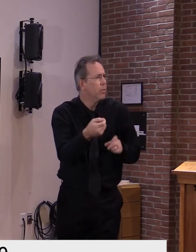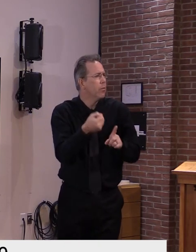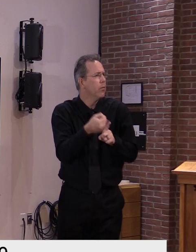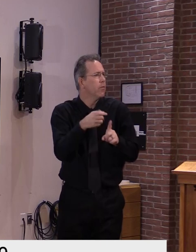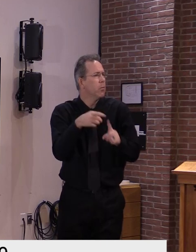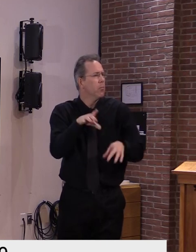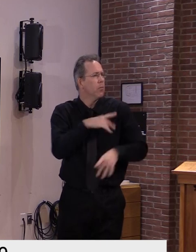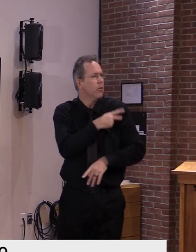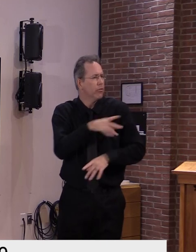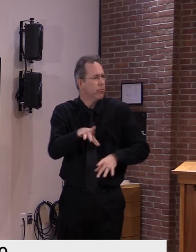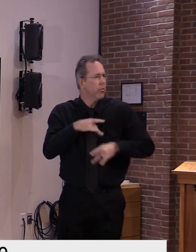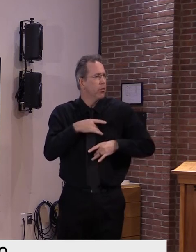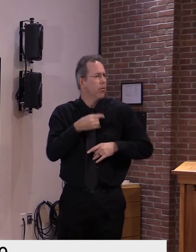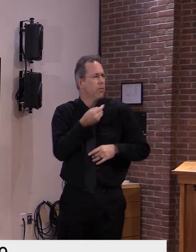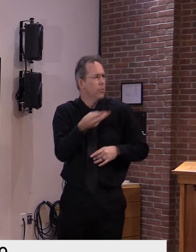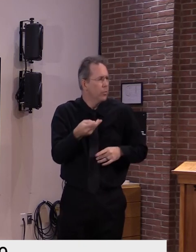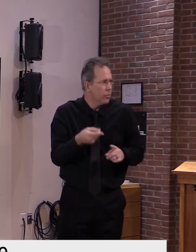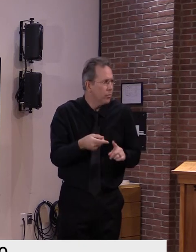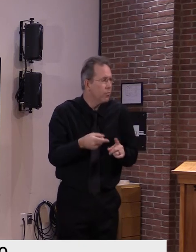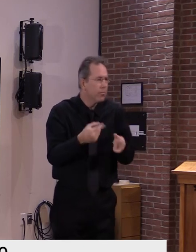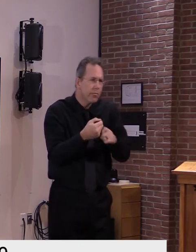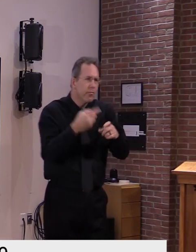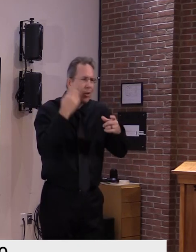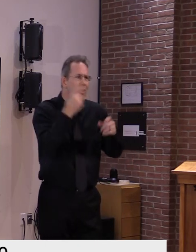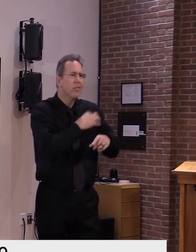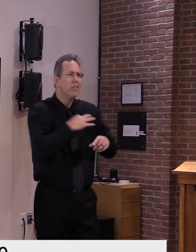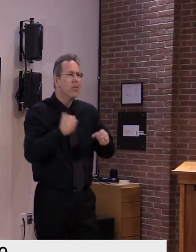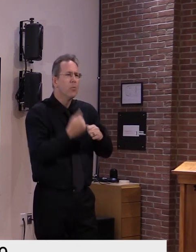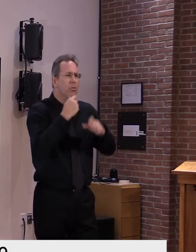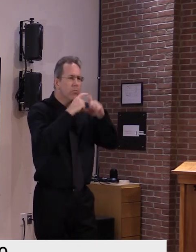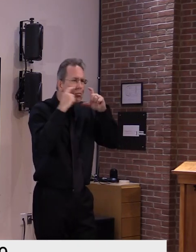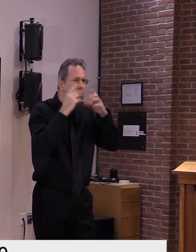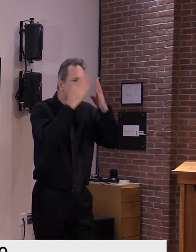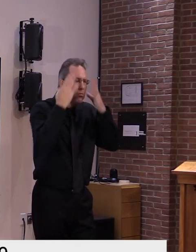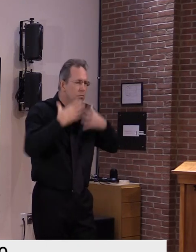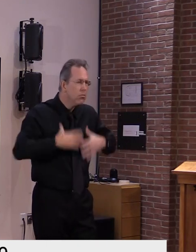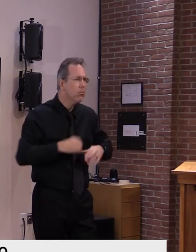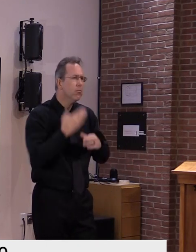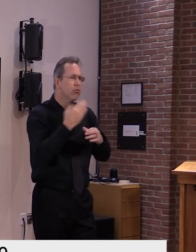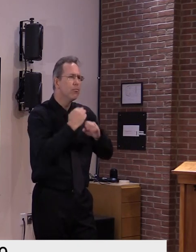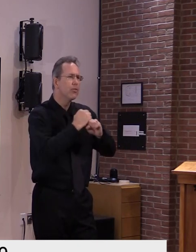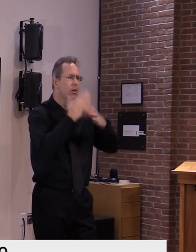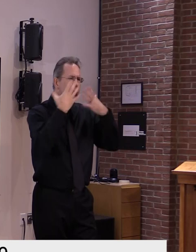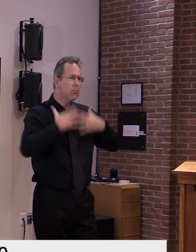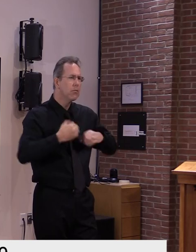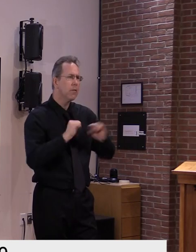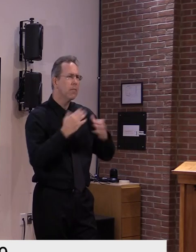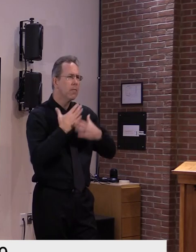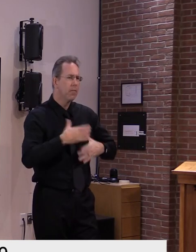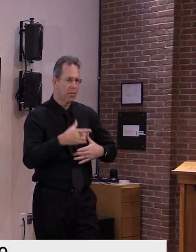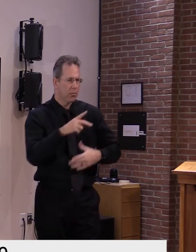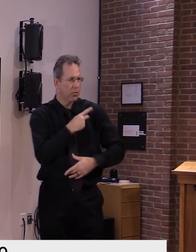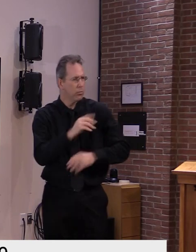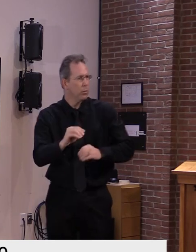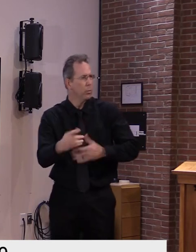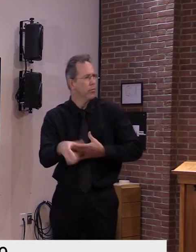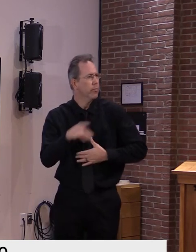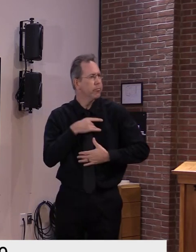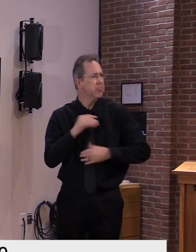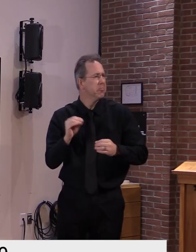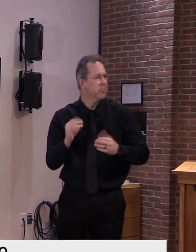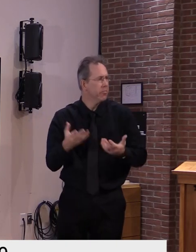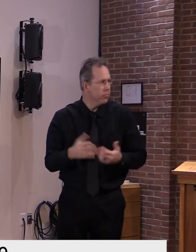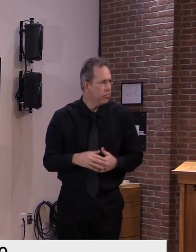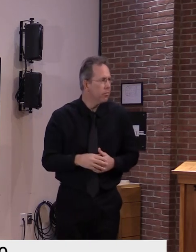wearing their N95 masks and other PPE. So we're not as worried about transmission within the